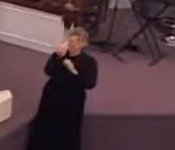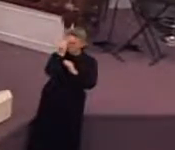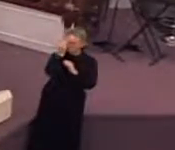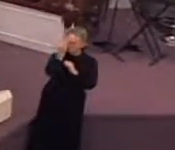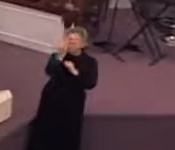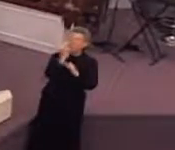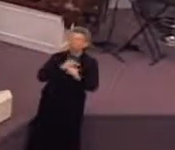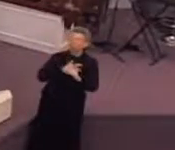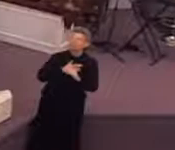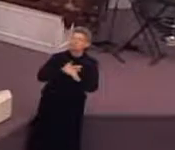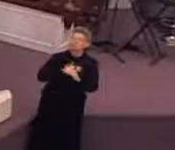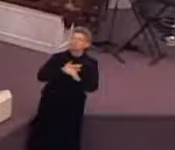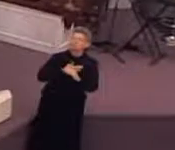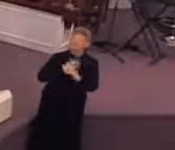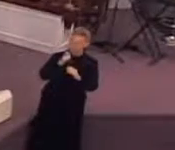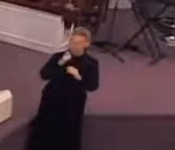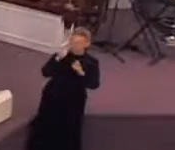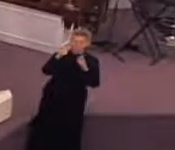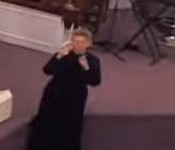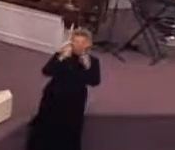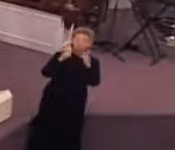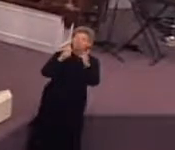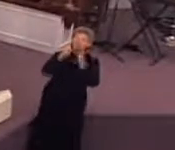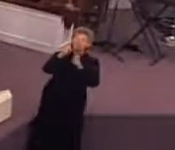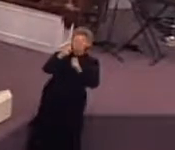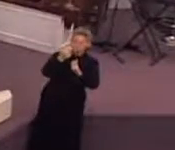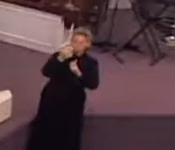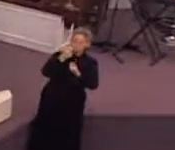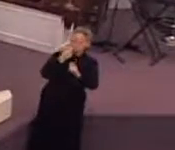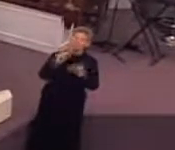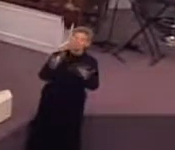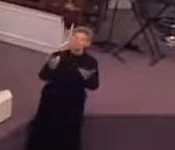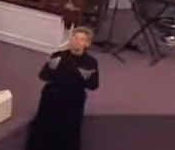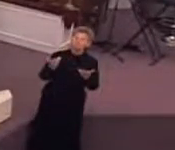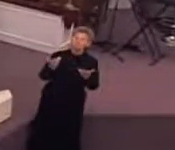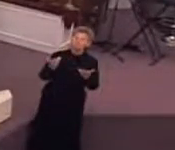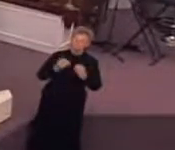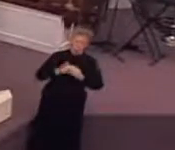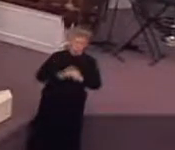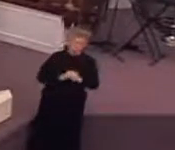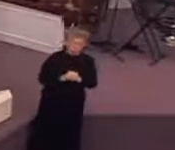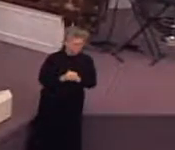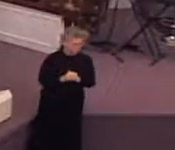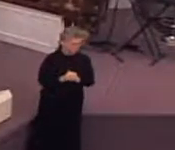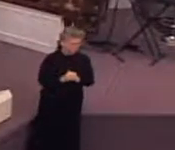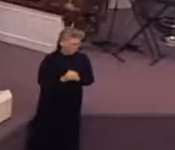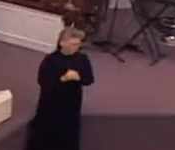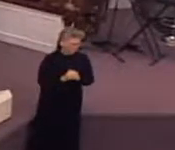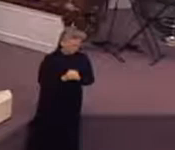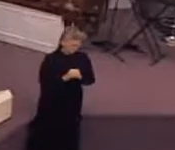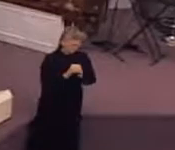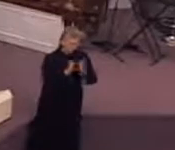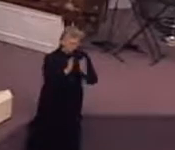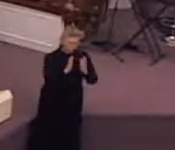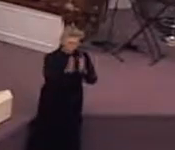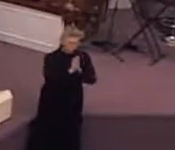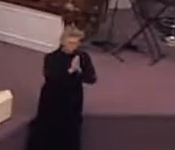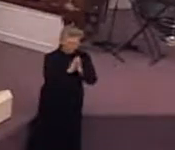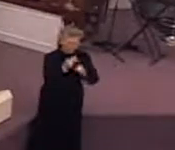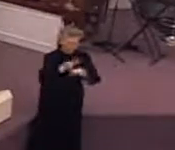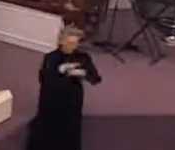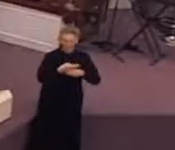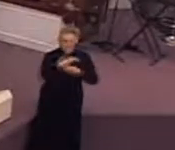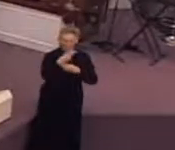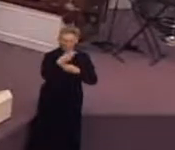I feel. And I've got to listen, amen, to what He has to say to me. Amen. So prayer is one of the highest